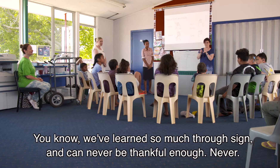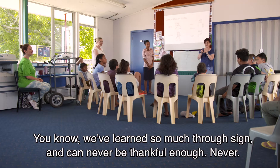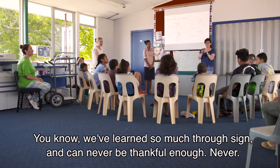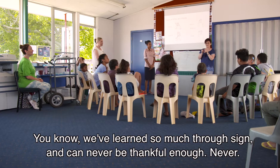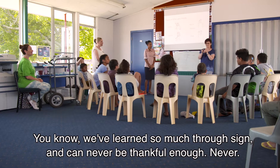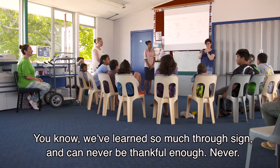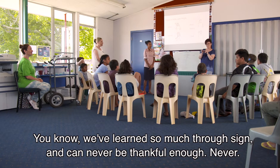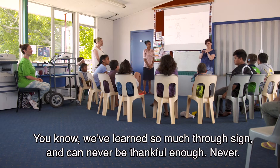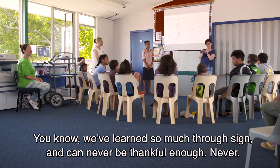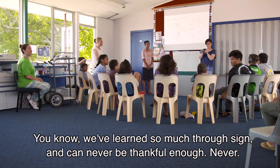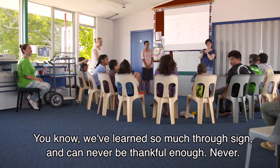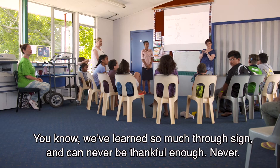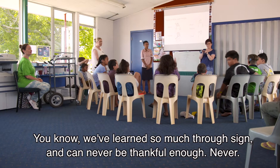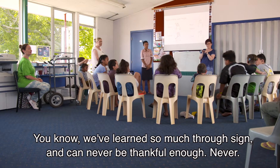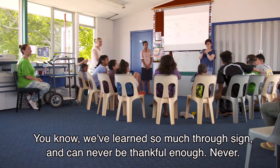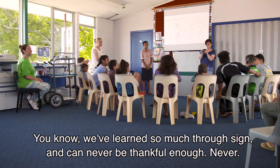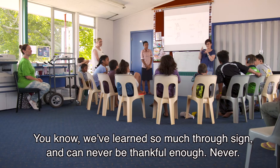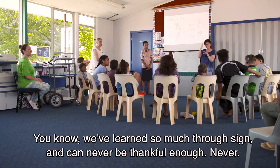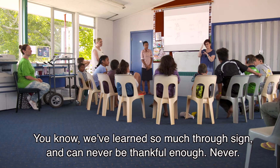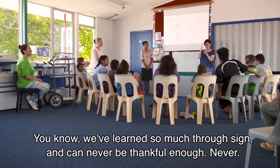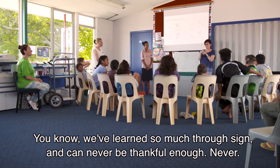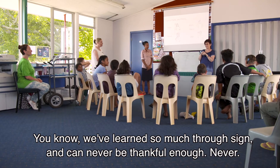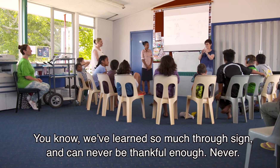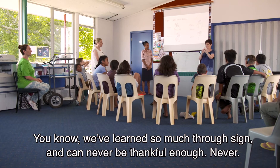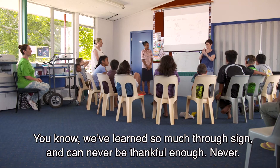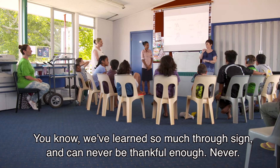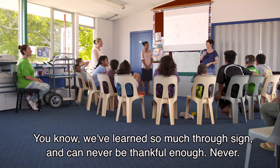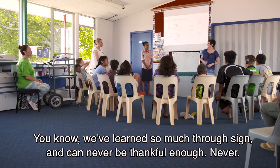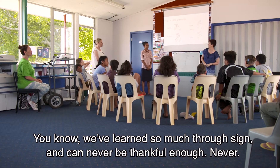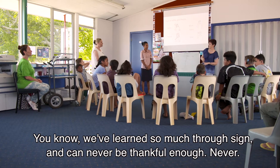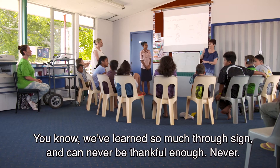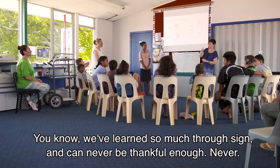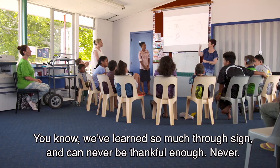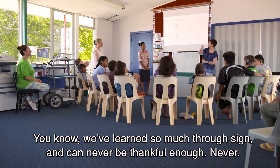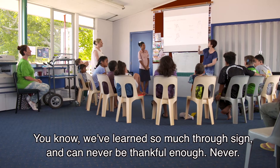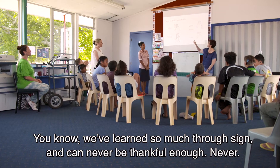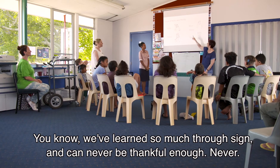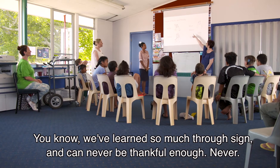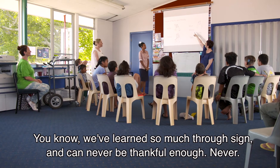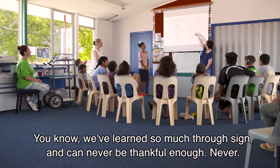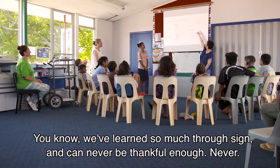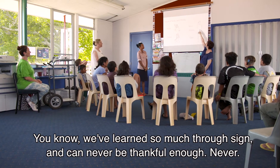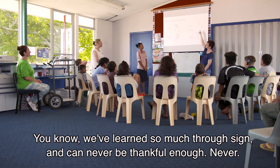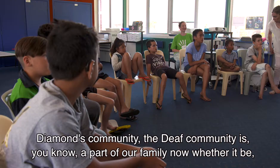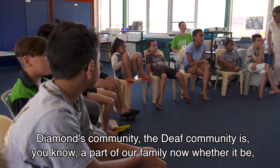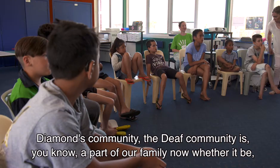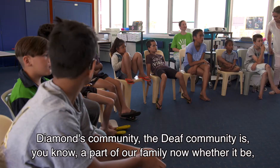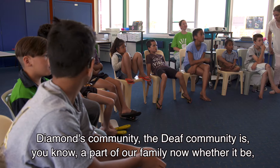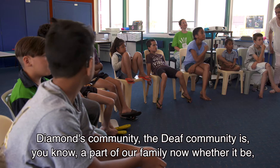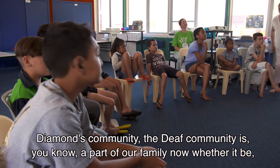so much through sign, and can never be thankful enough. Never. Diamond's